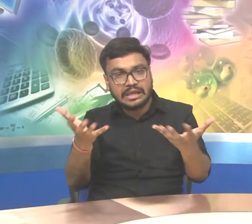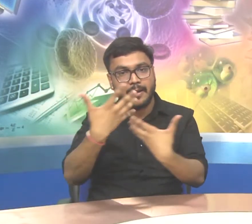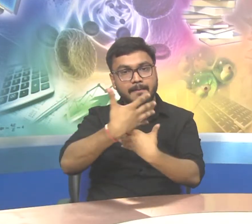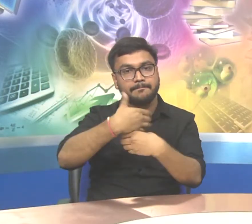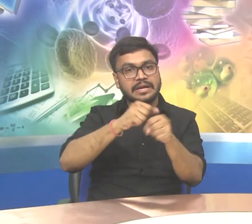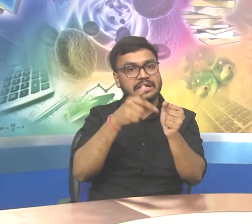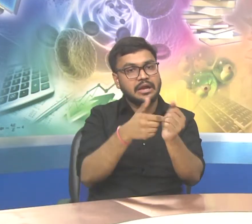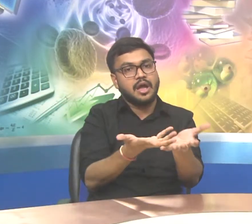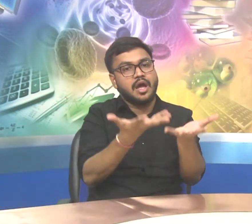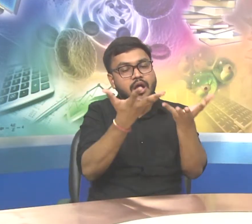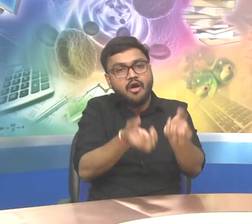substances